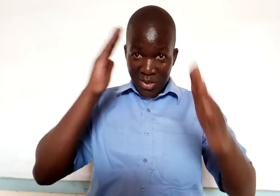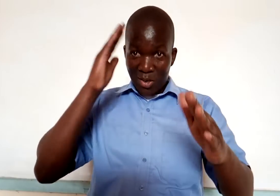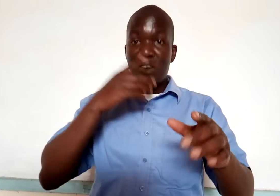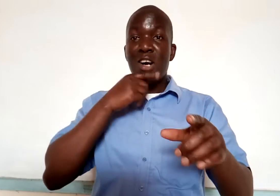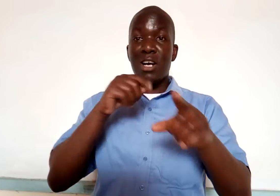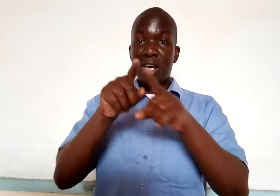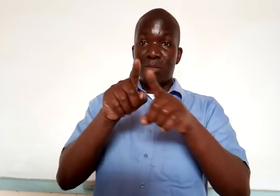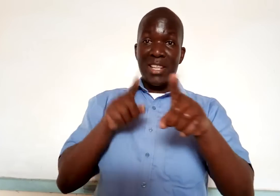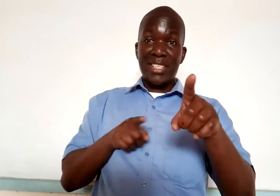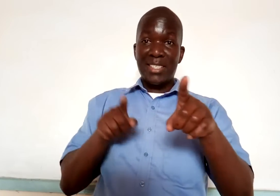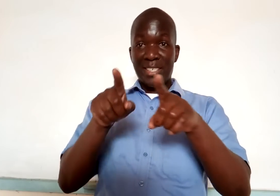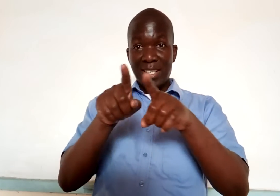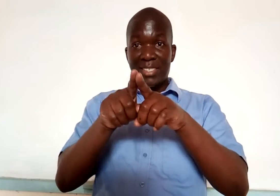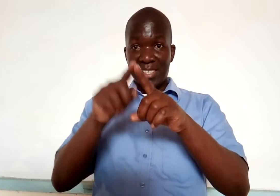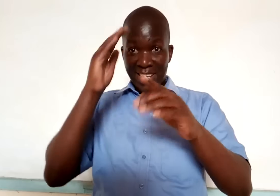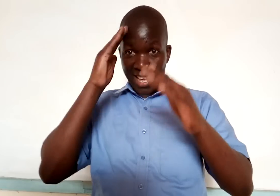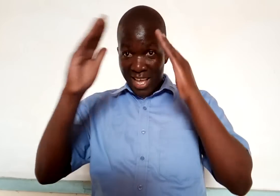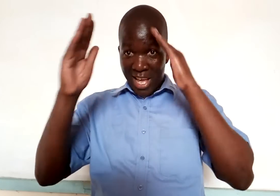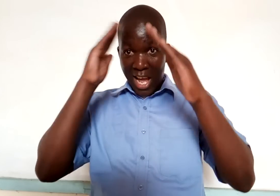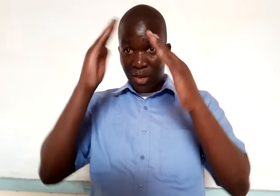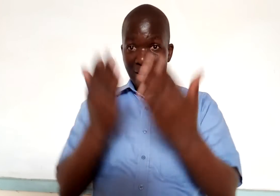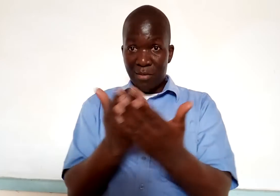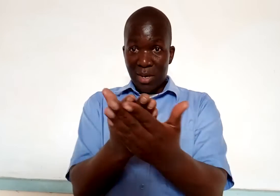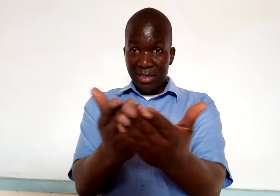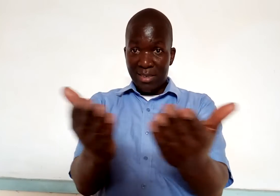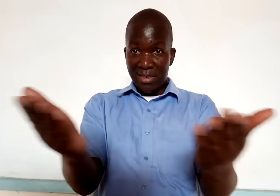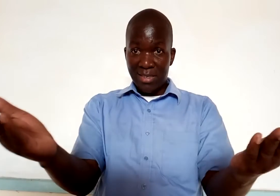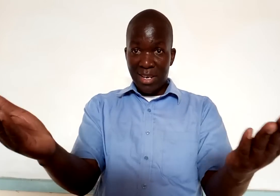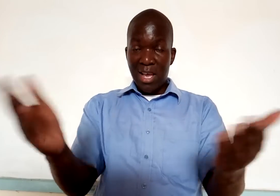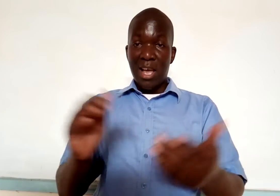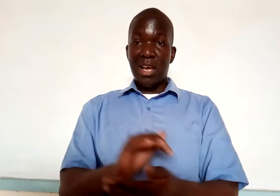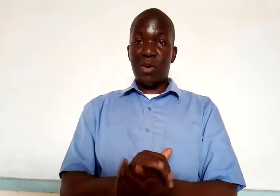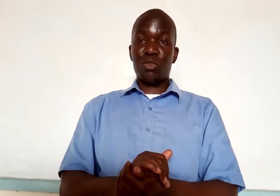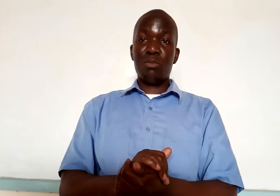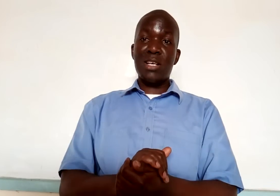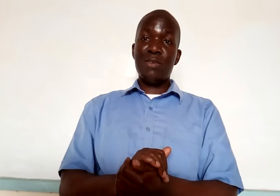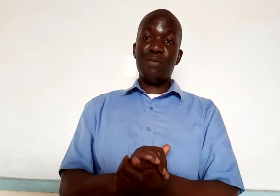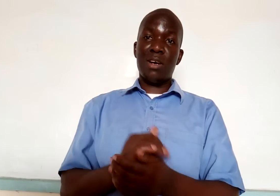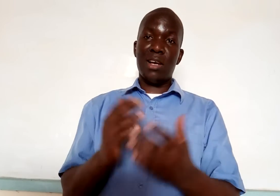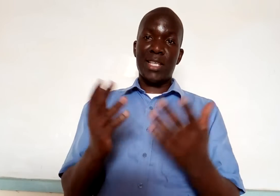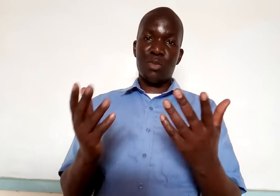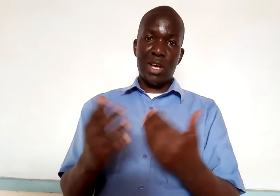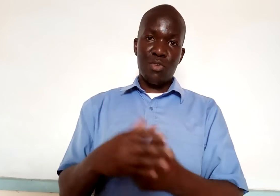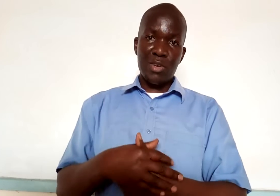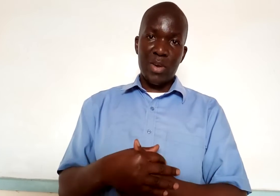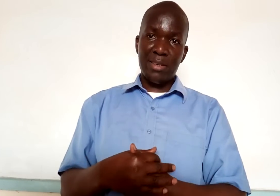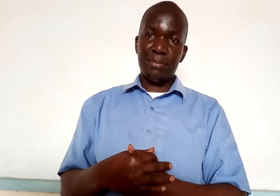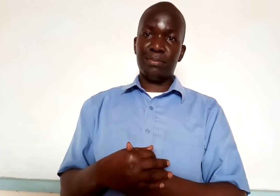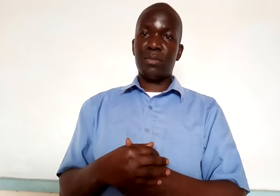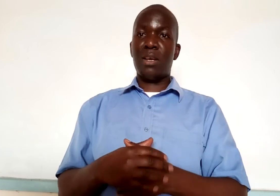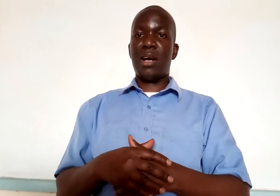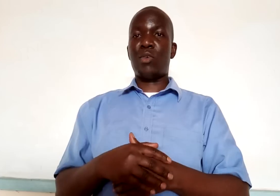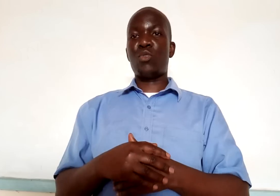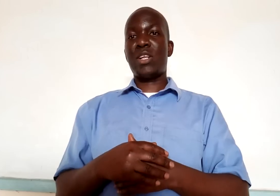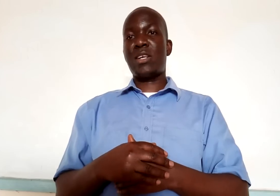Hello, brothers and sisters. Hello, everyone. I want to believe that we are doing well, and I want to welcome